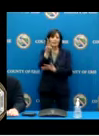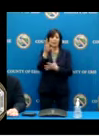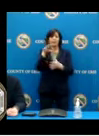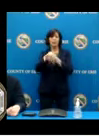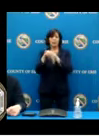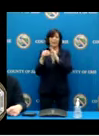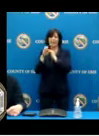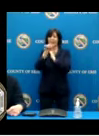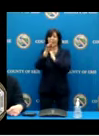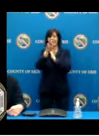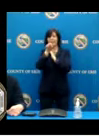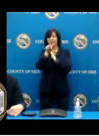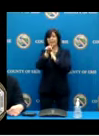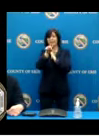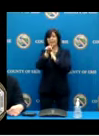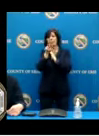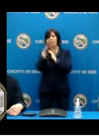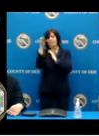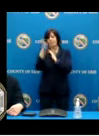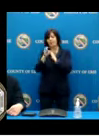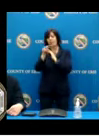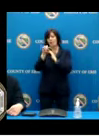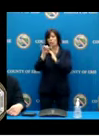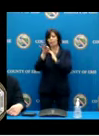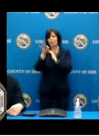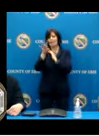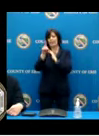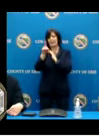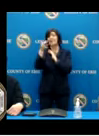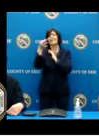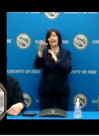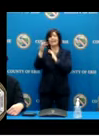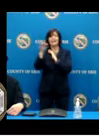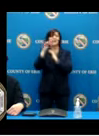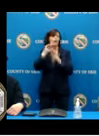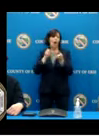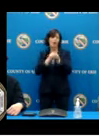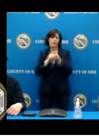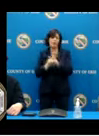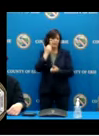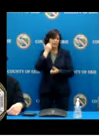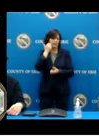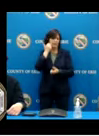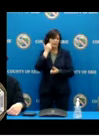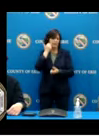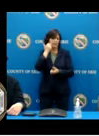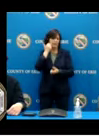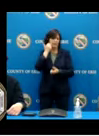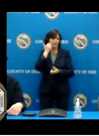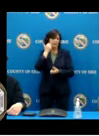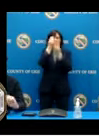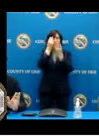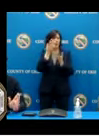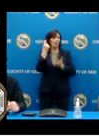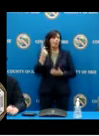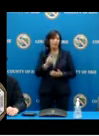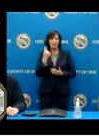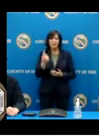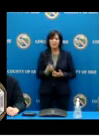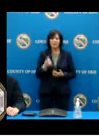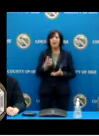one, erie.gov/COVID-19. It is updated daily. I'm generally amazed at the amount of new information they're putting up there. There's lots